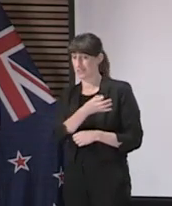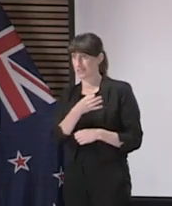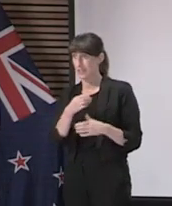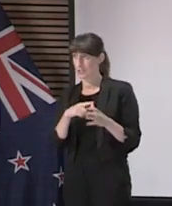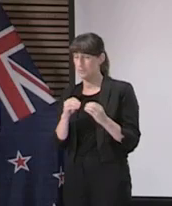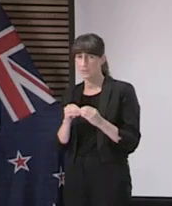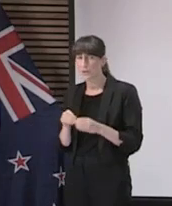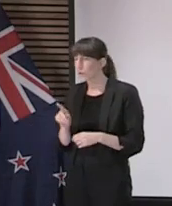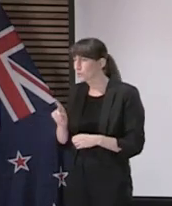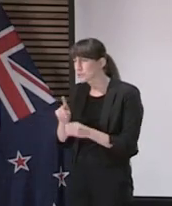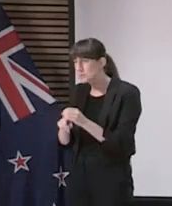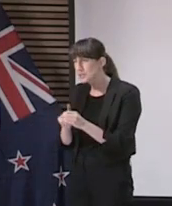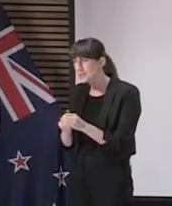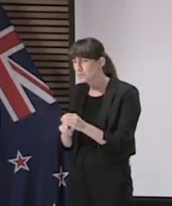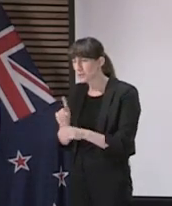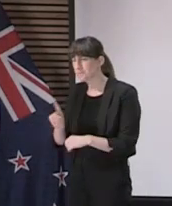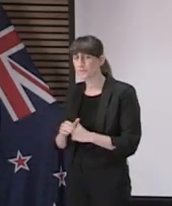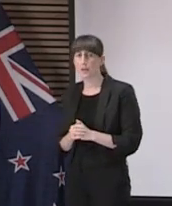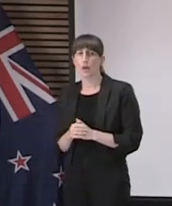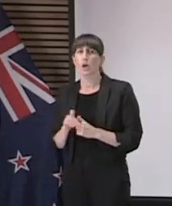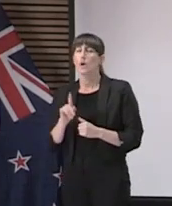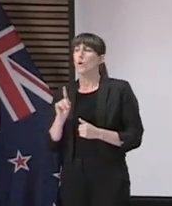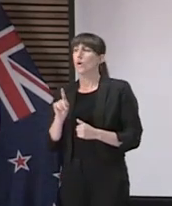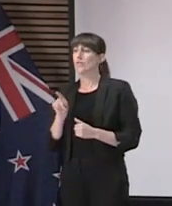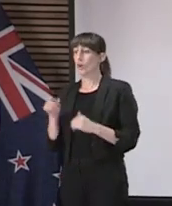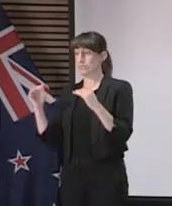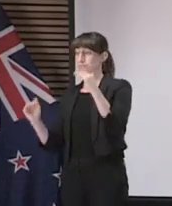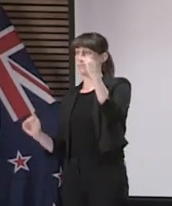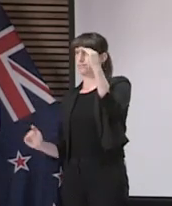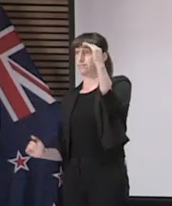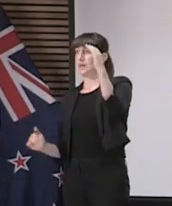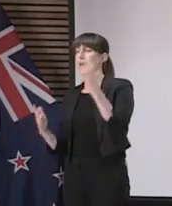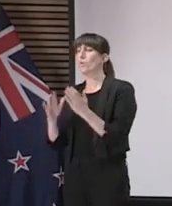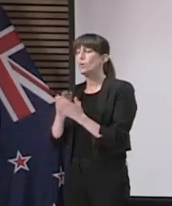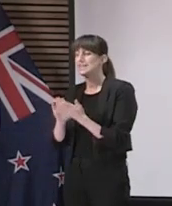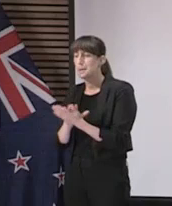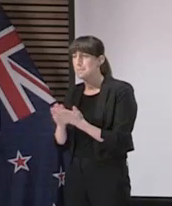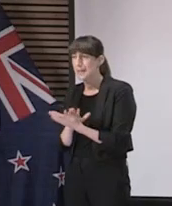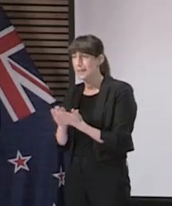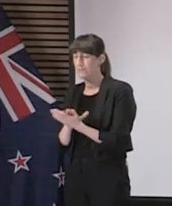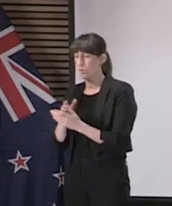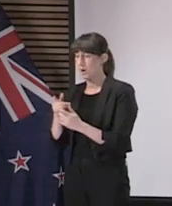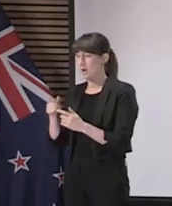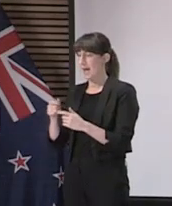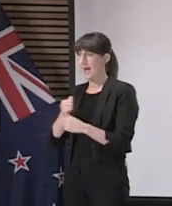question was, can we downscale the... What does it mean for you in terms of the actual fighting of the disease? Anything, or is it just a number?